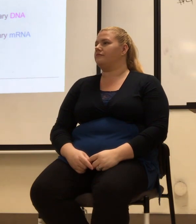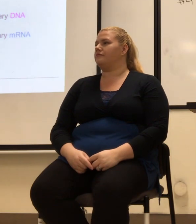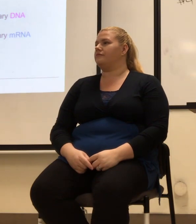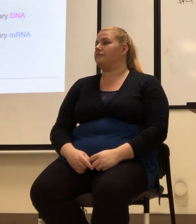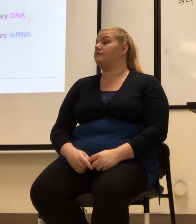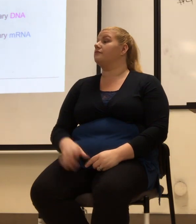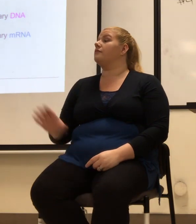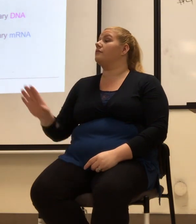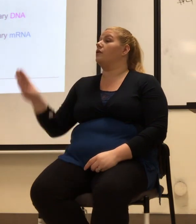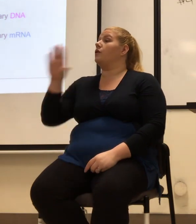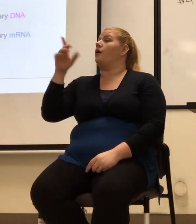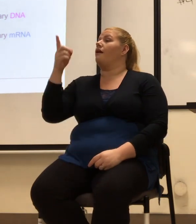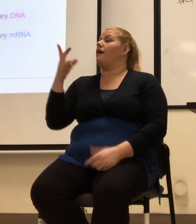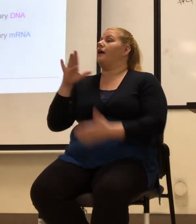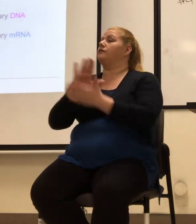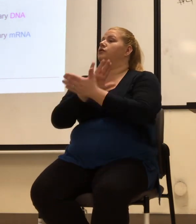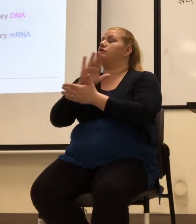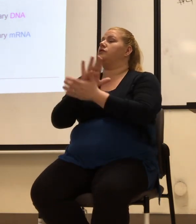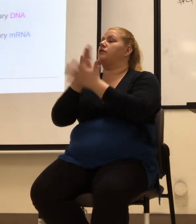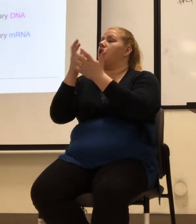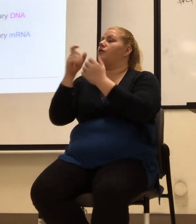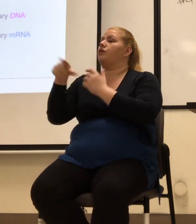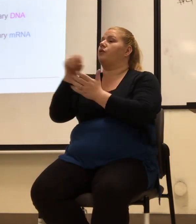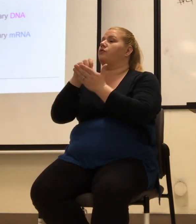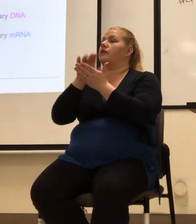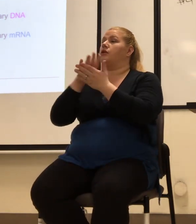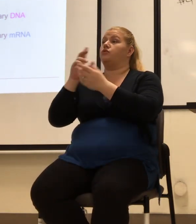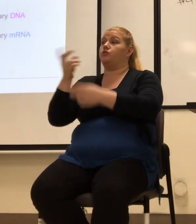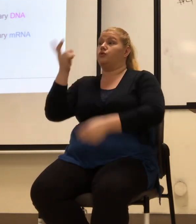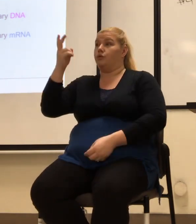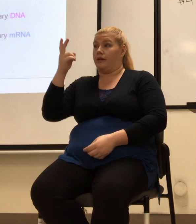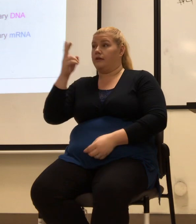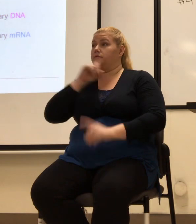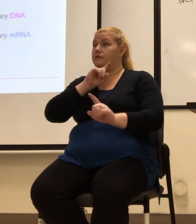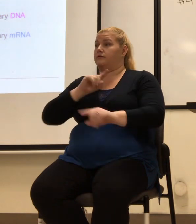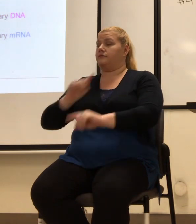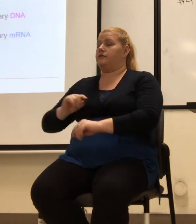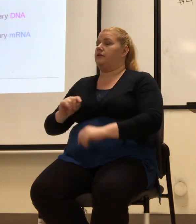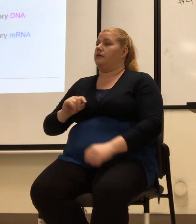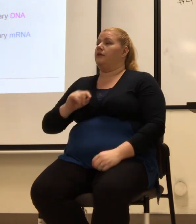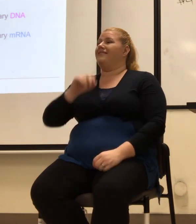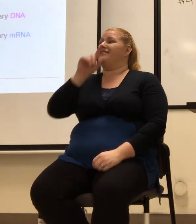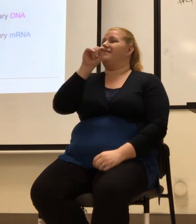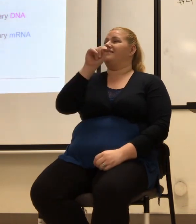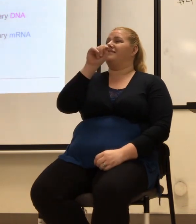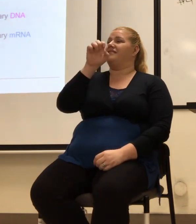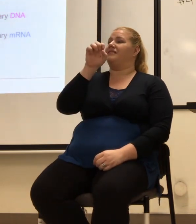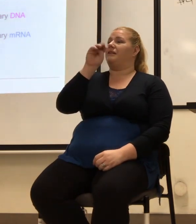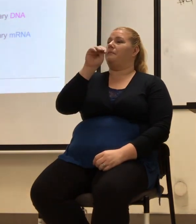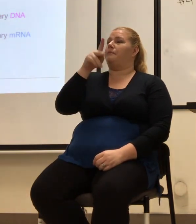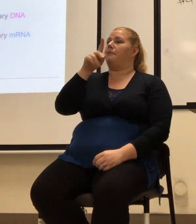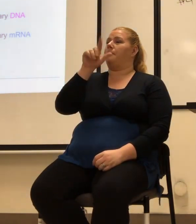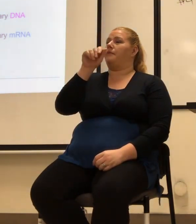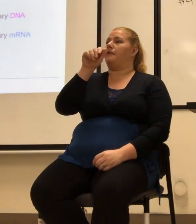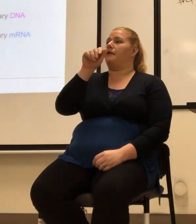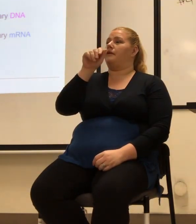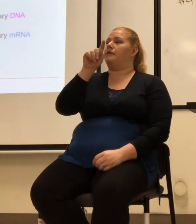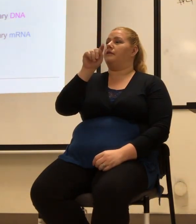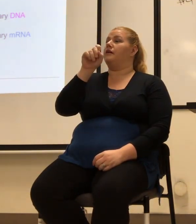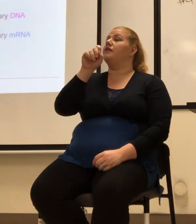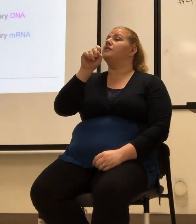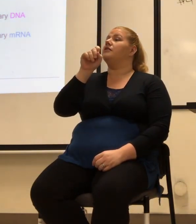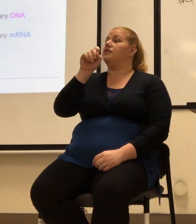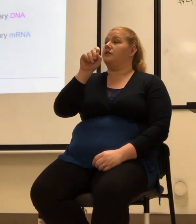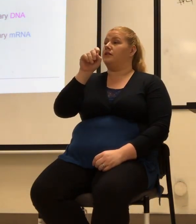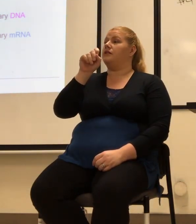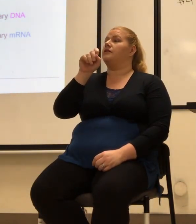Now on your half sheet, I want you to write 2 things. The template strand and then the mRNA codon. So go ahead and take a